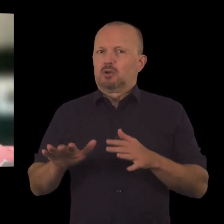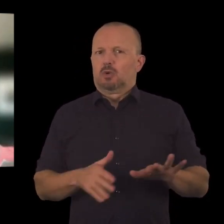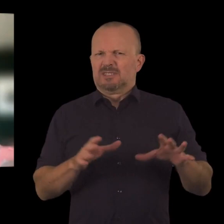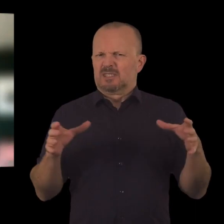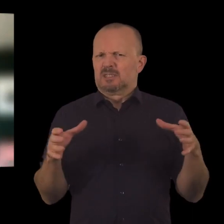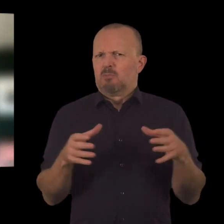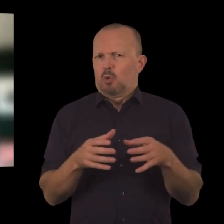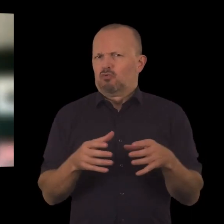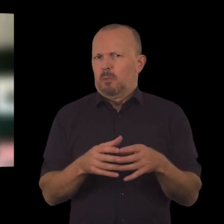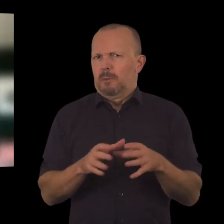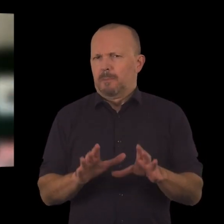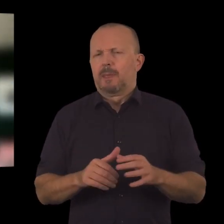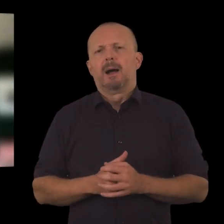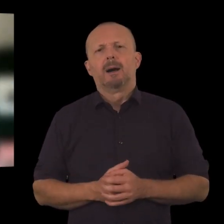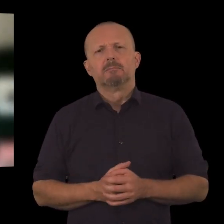at the moment as well.